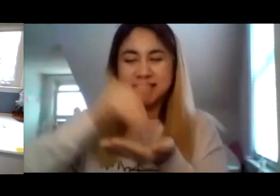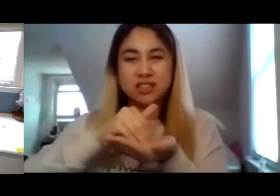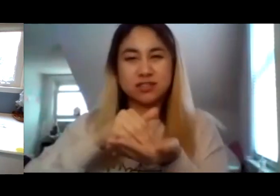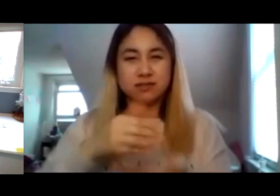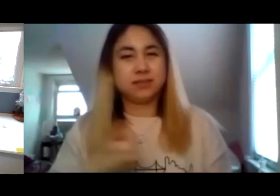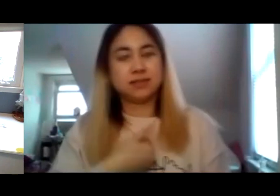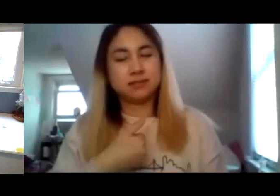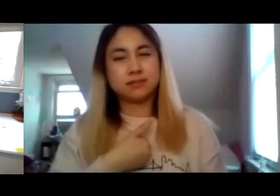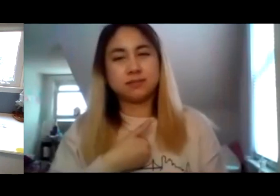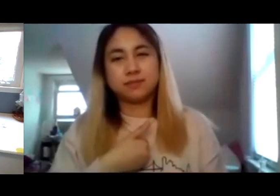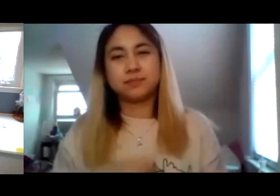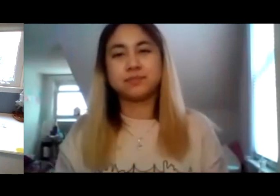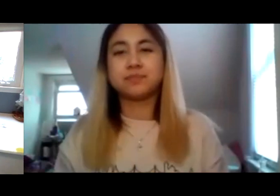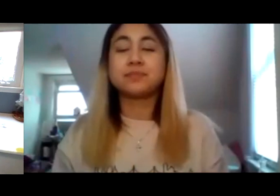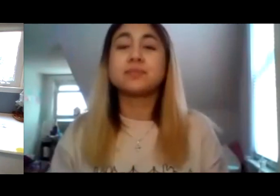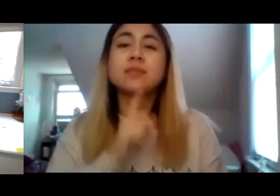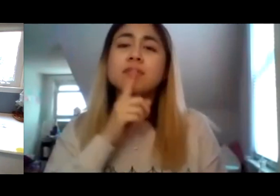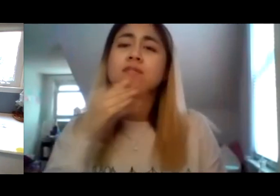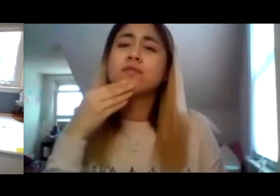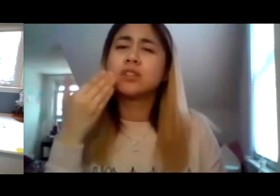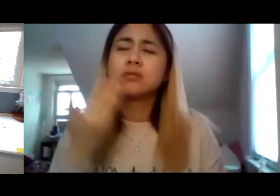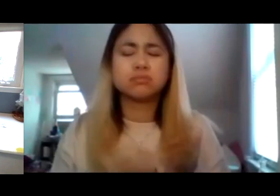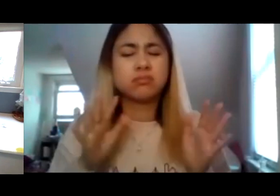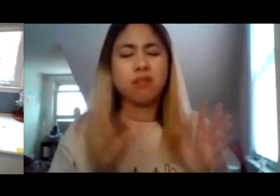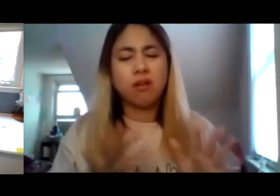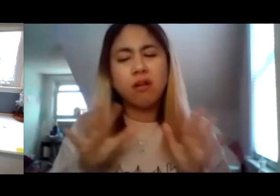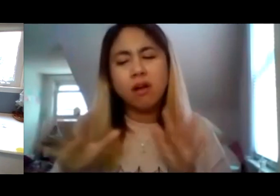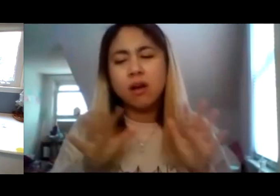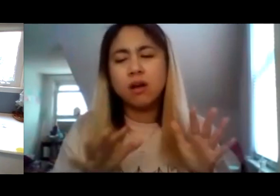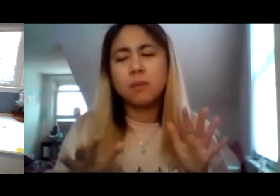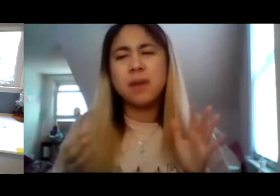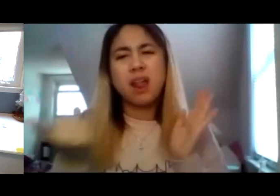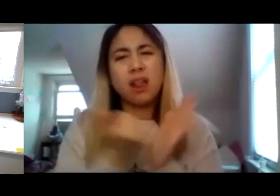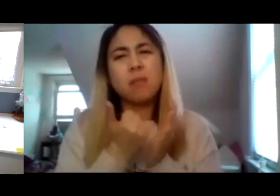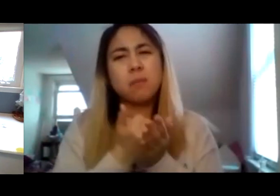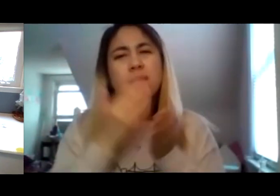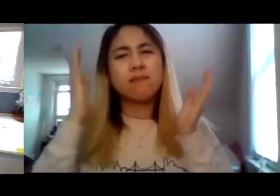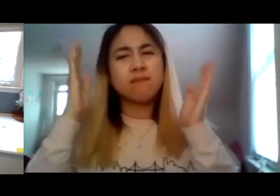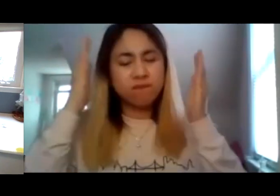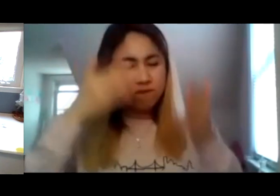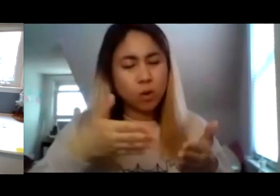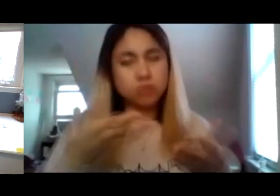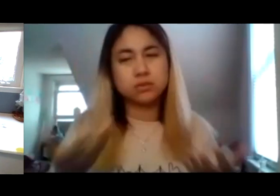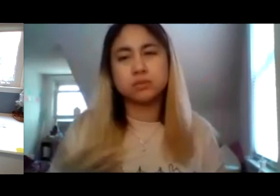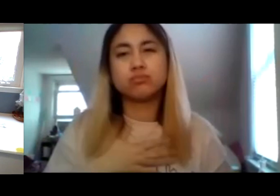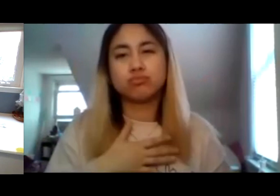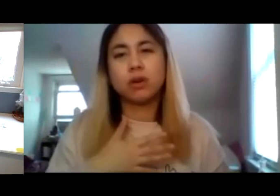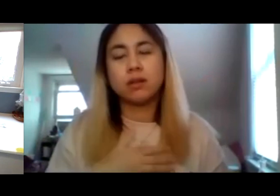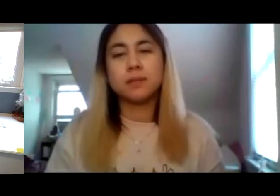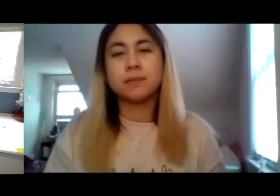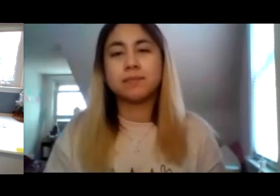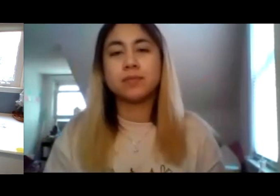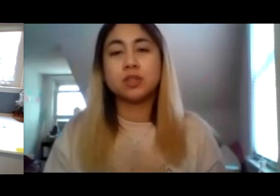ourselves. So it's a really good calming and refocusing breath, right? So we'll try one more time. So we